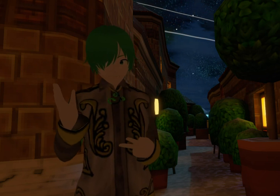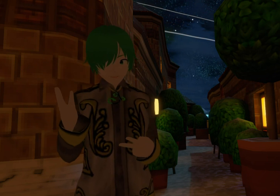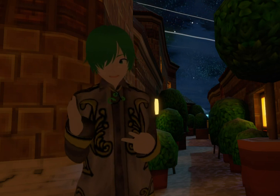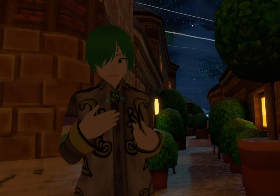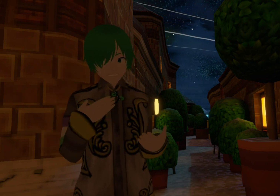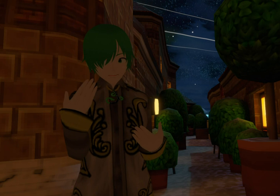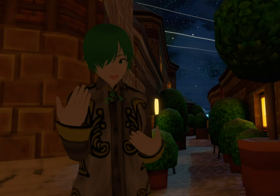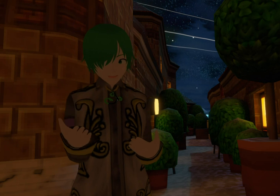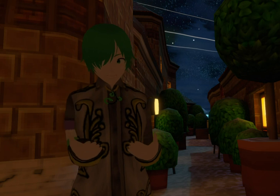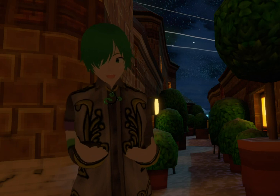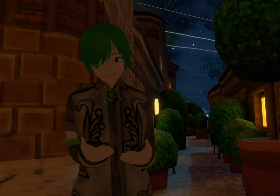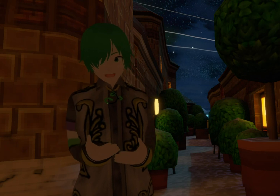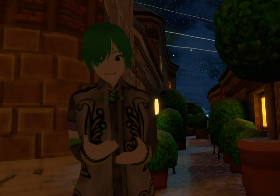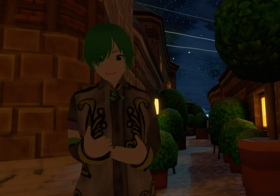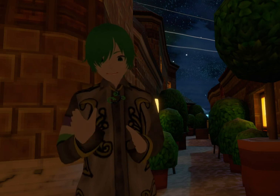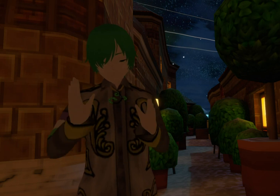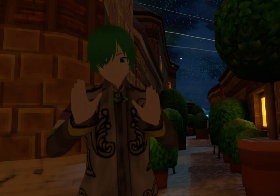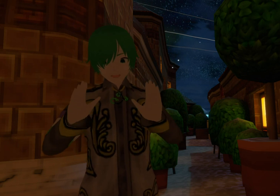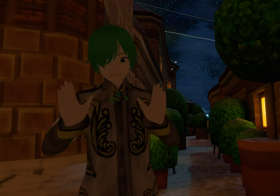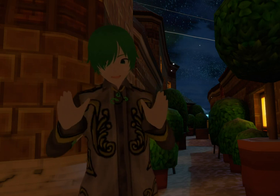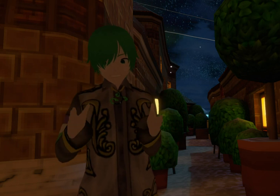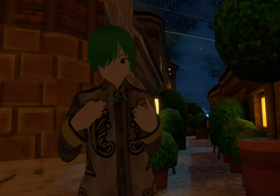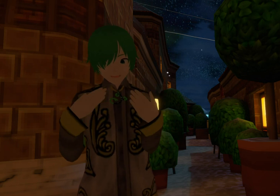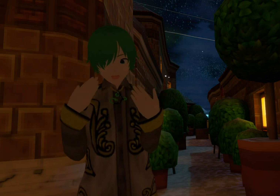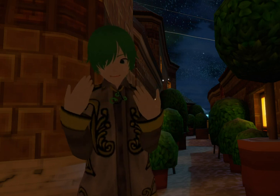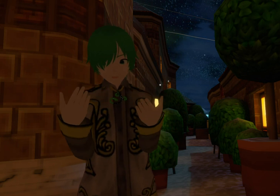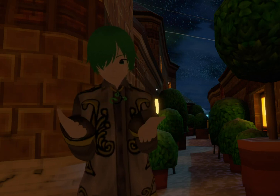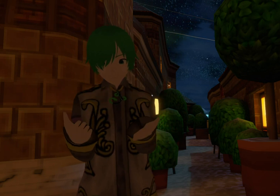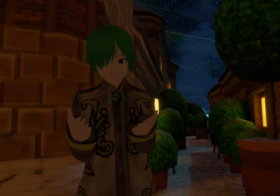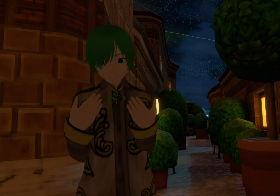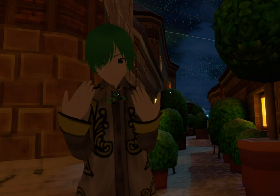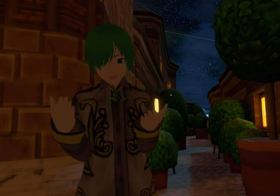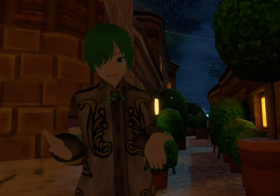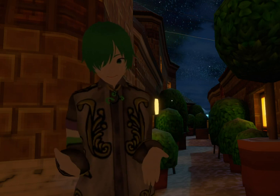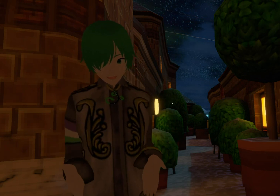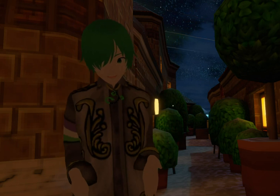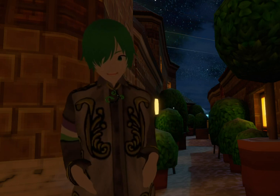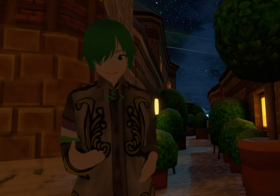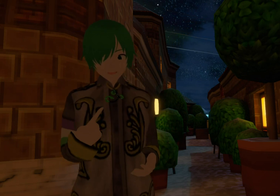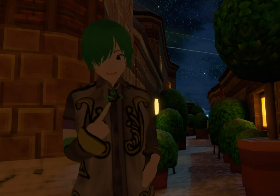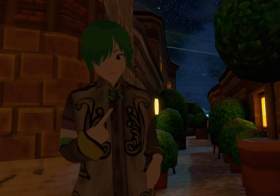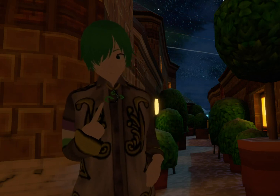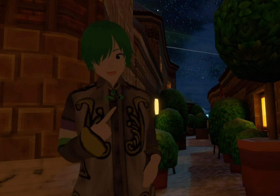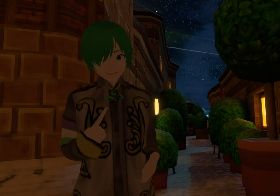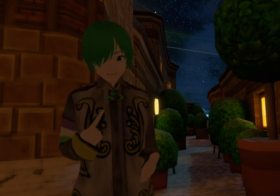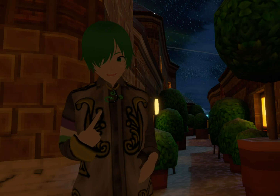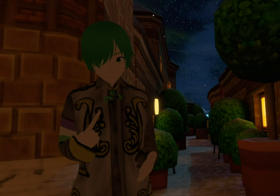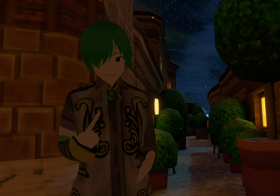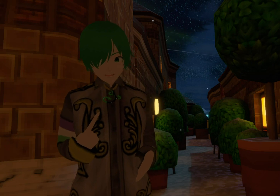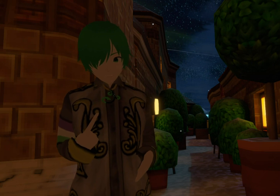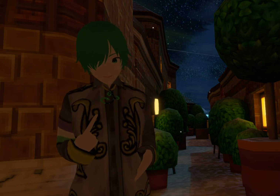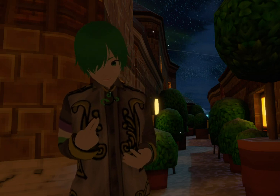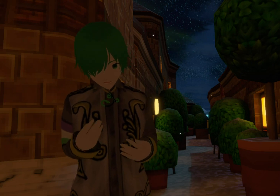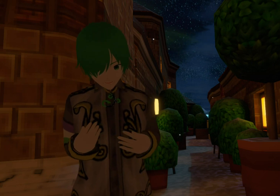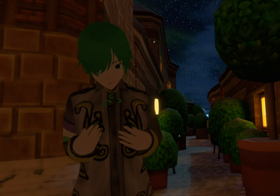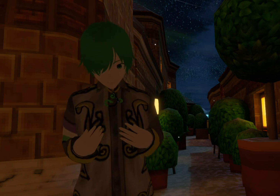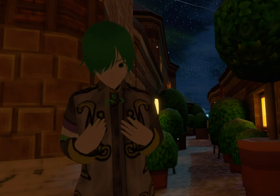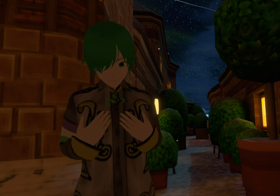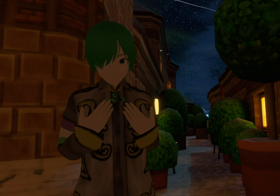is so that it looks more natural. A very small, clear objective. Or like even making this necklace, for example. It's